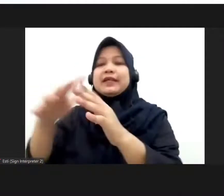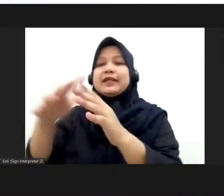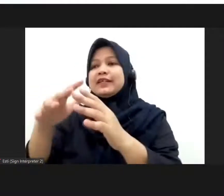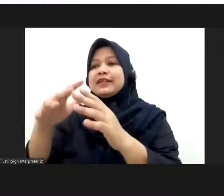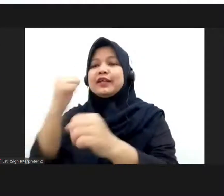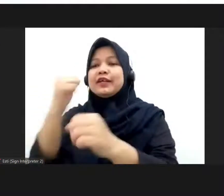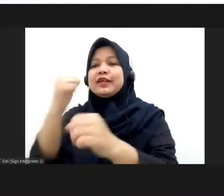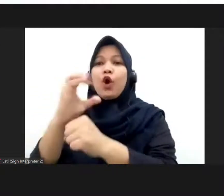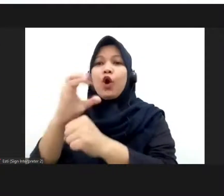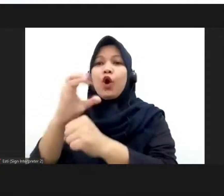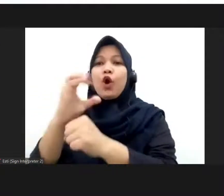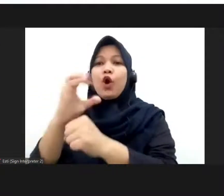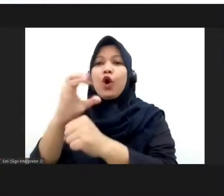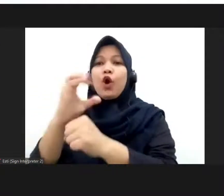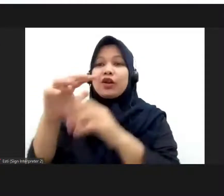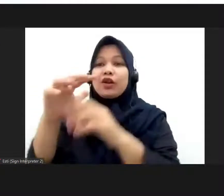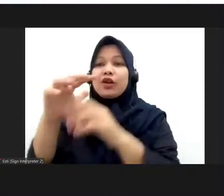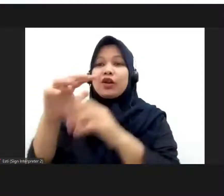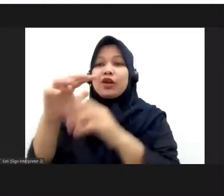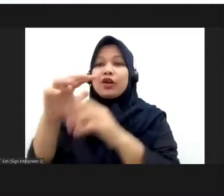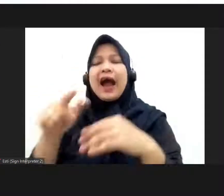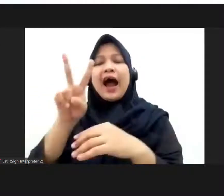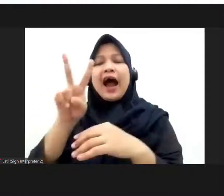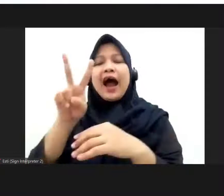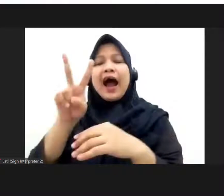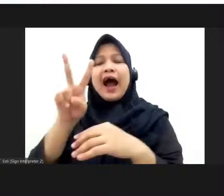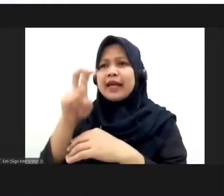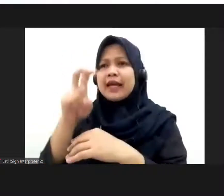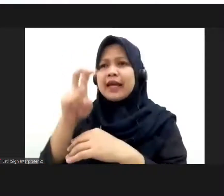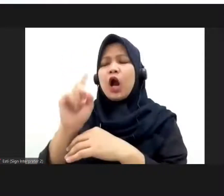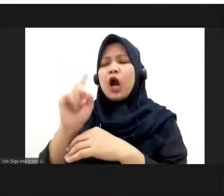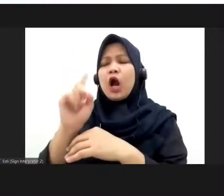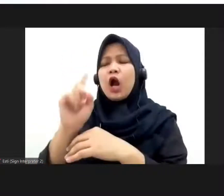would have some mechanism to make sure that they would have